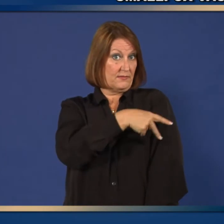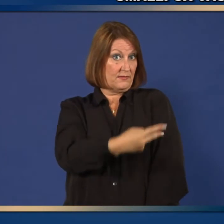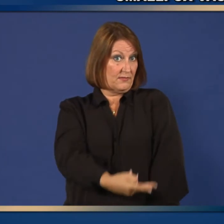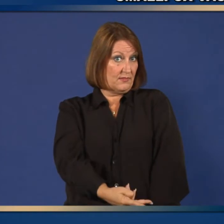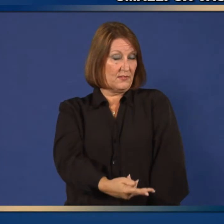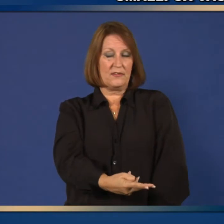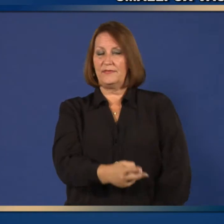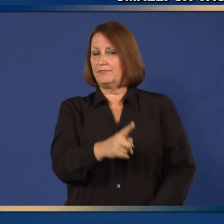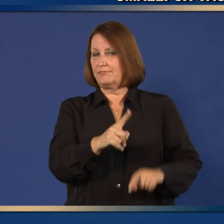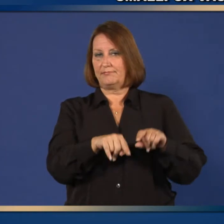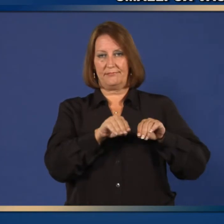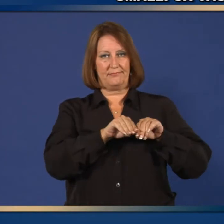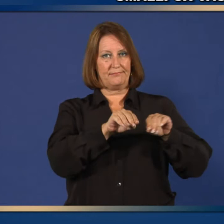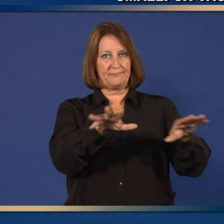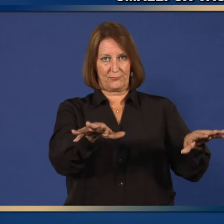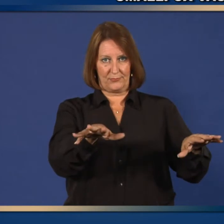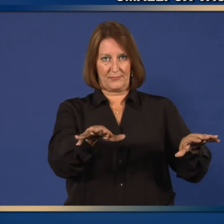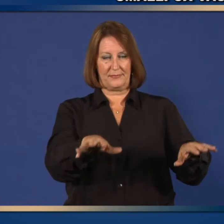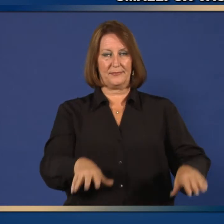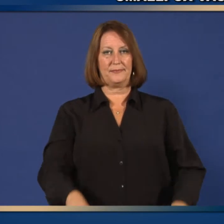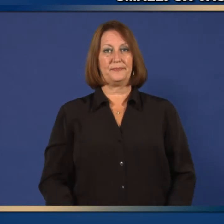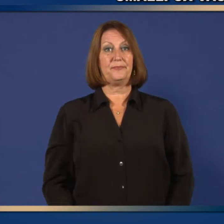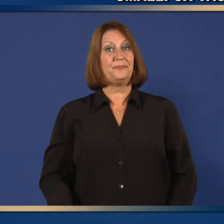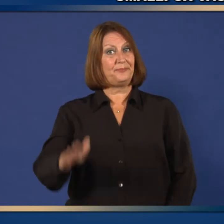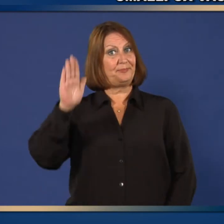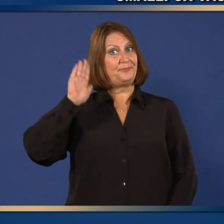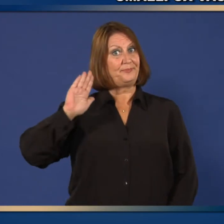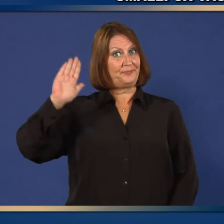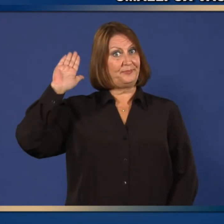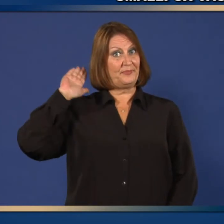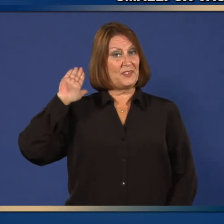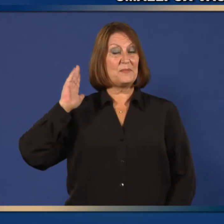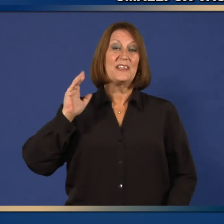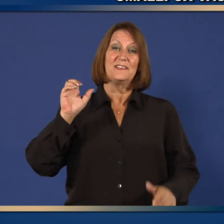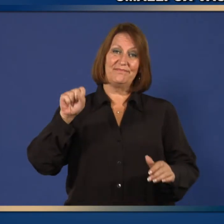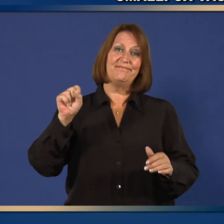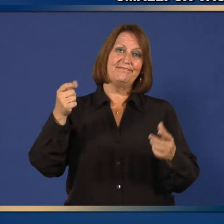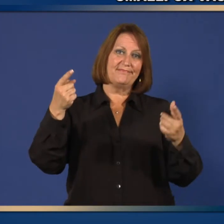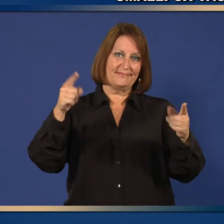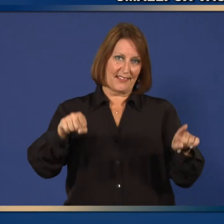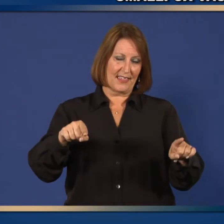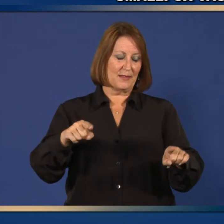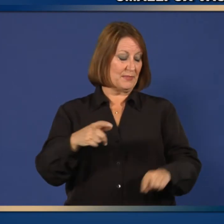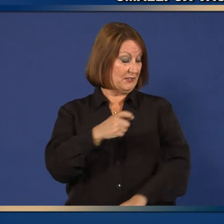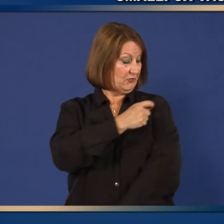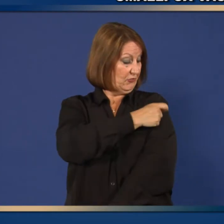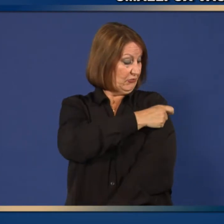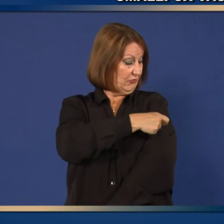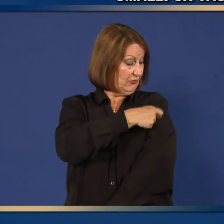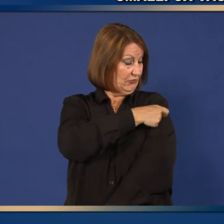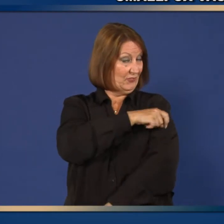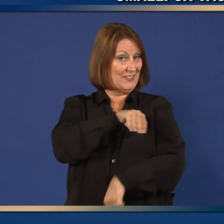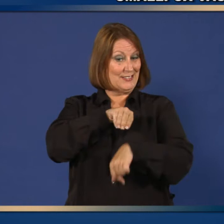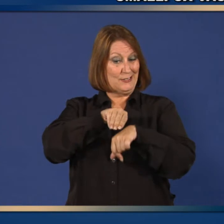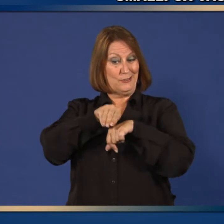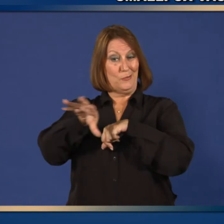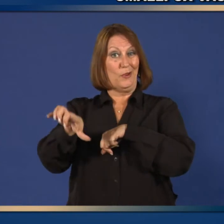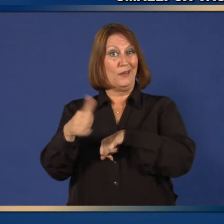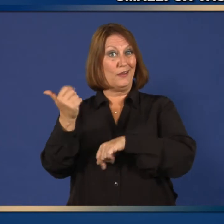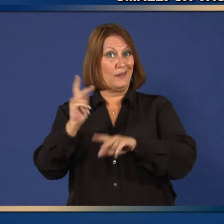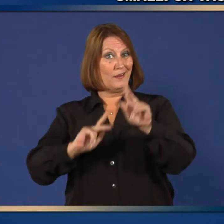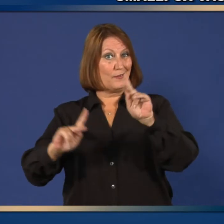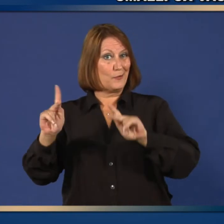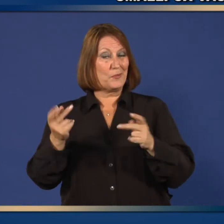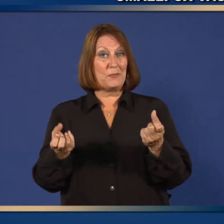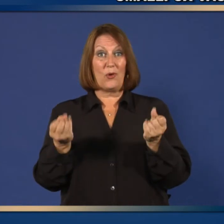In the past, the vaccine virus was spread from vaccinated people to others